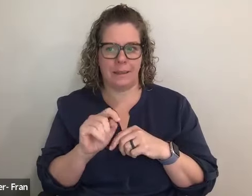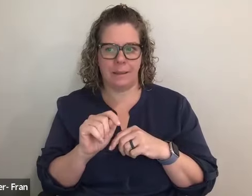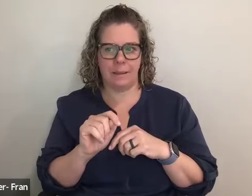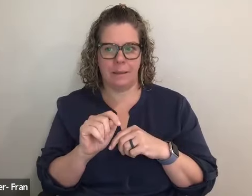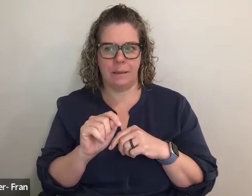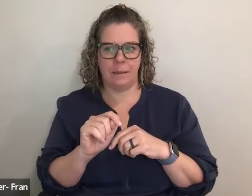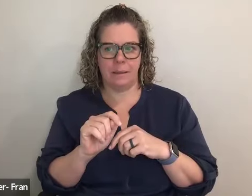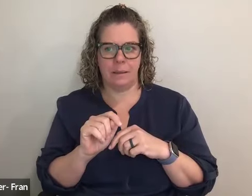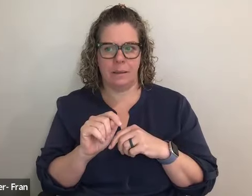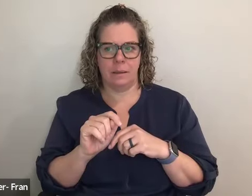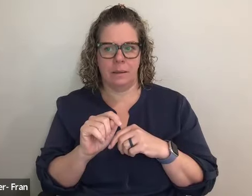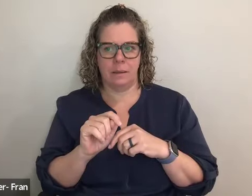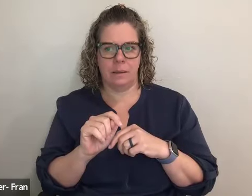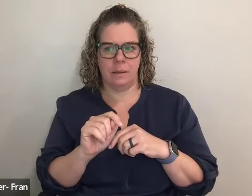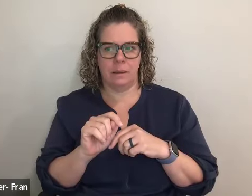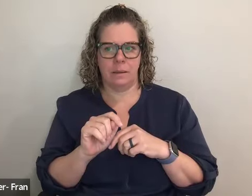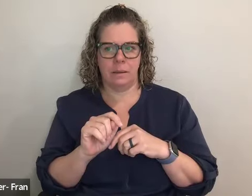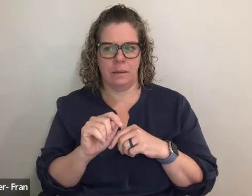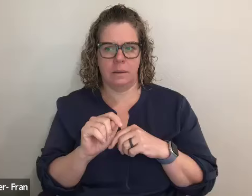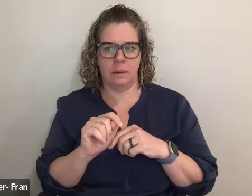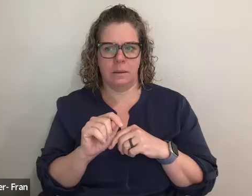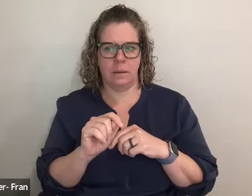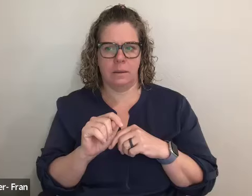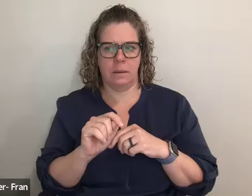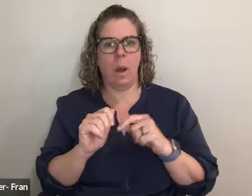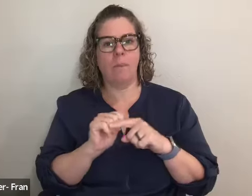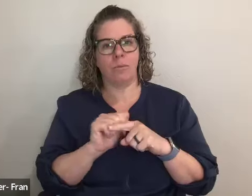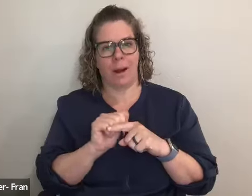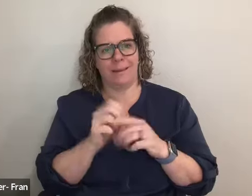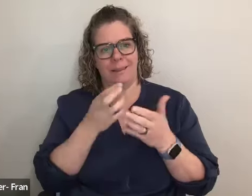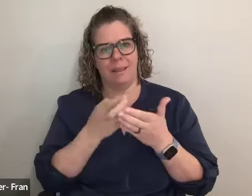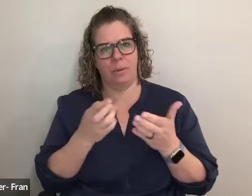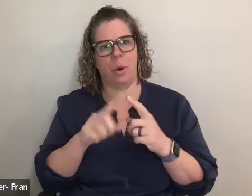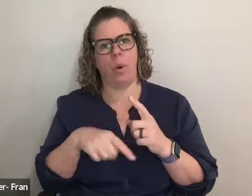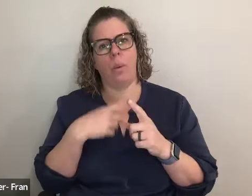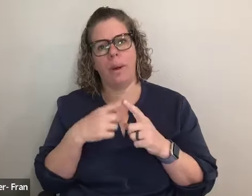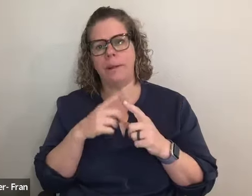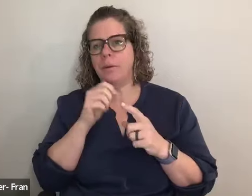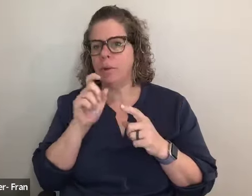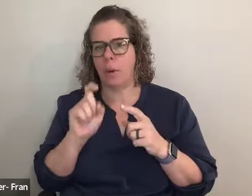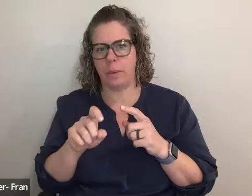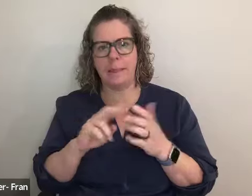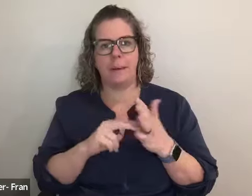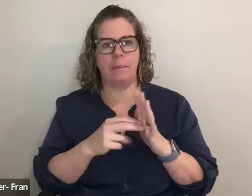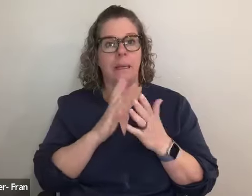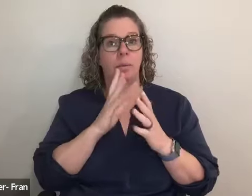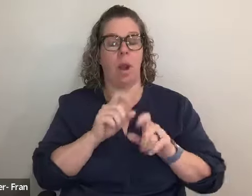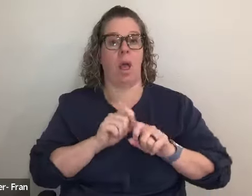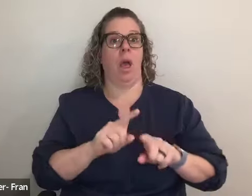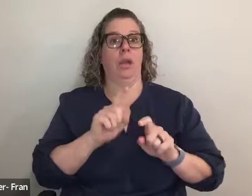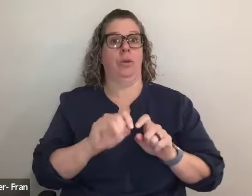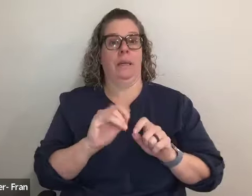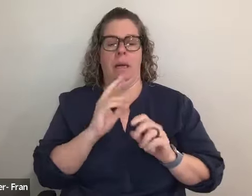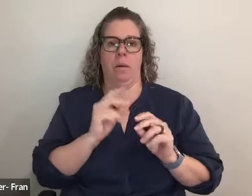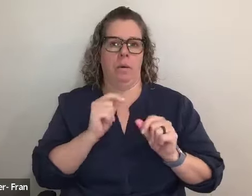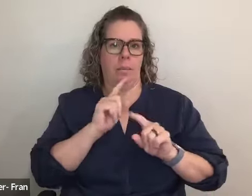in a moment than when you do. And so practicing your resource when you're brushing your teeth, or not with